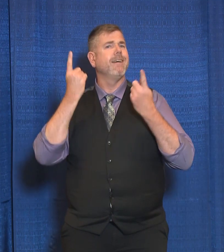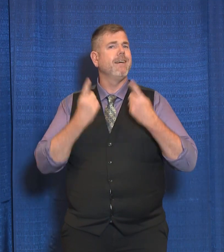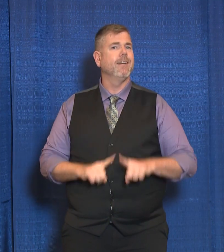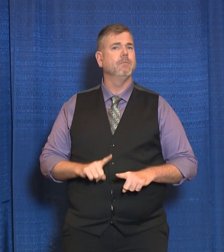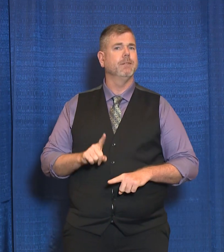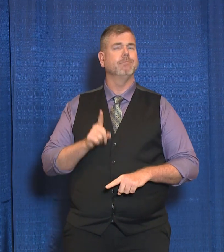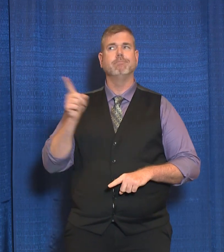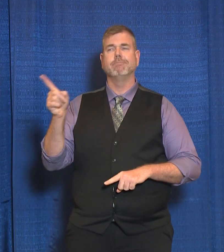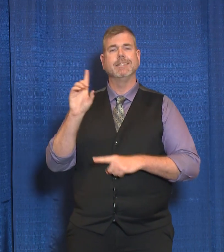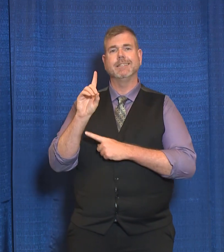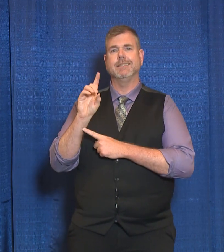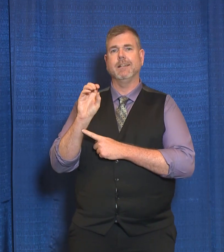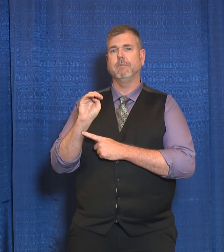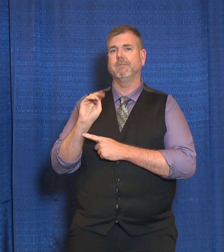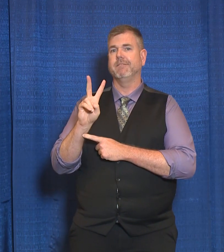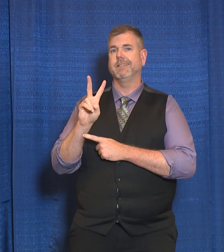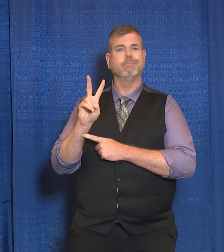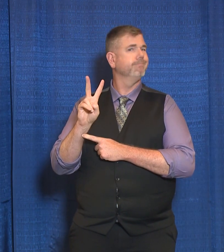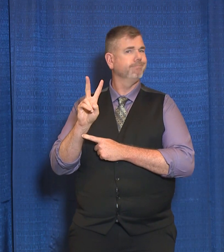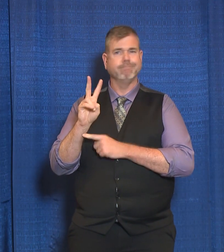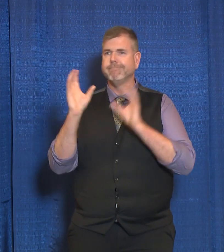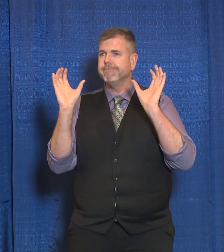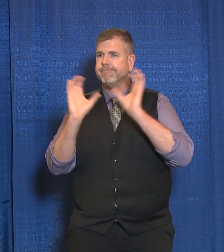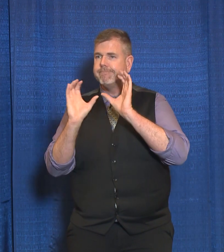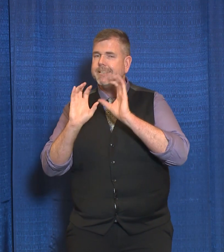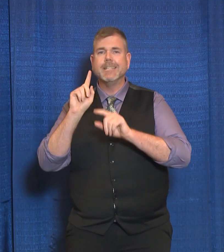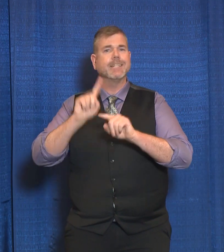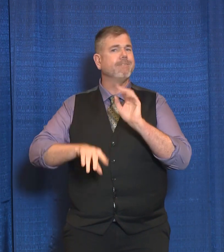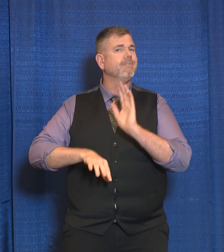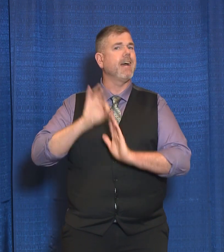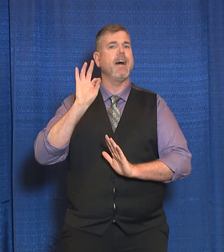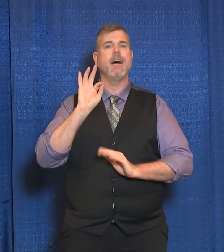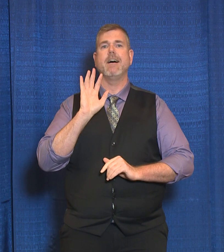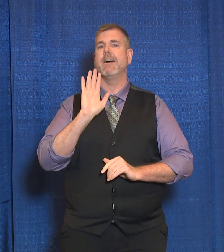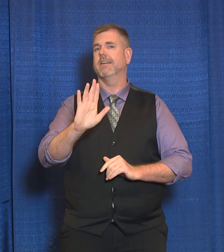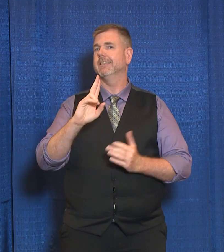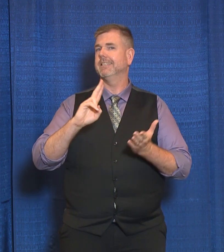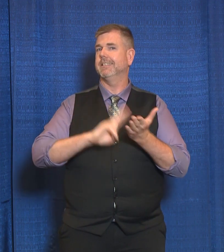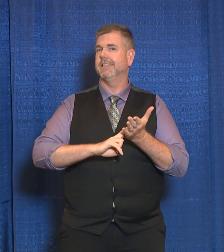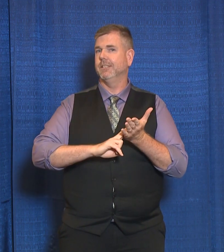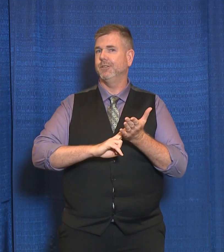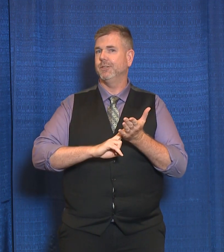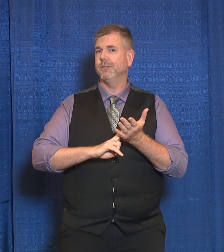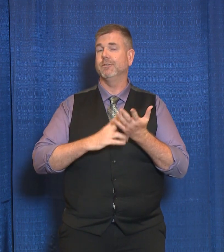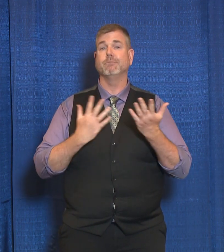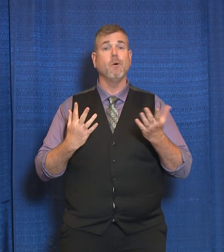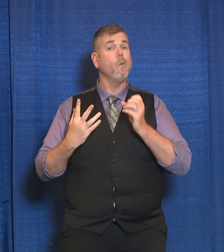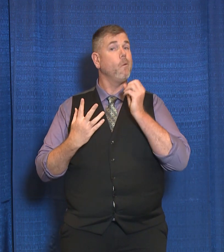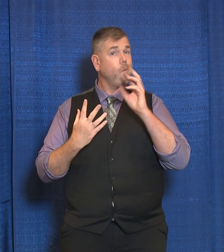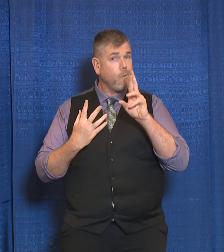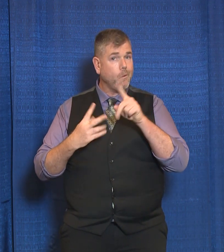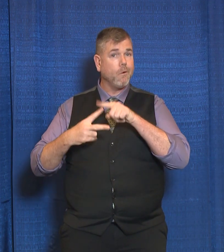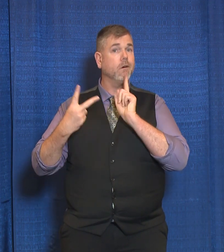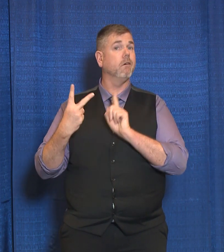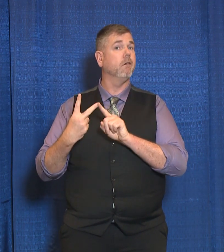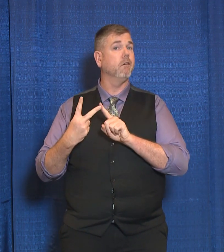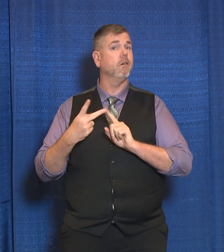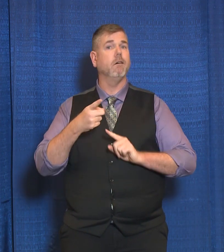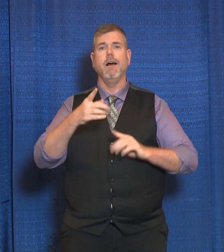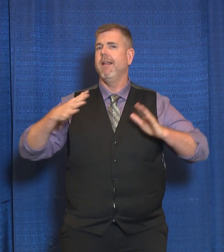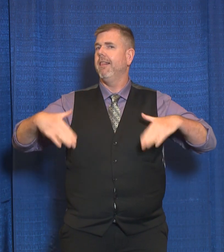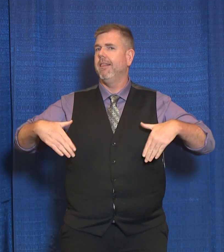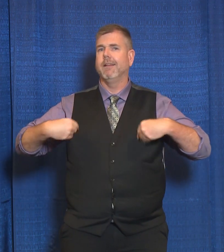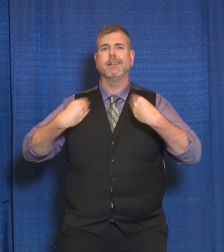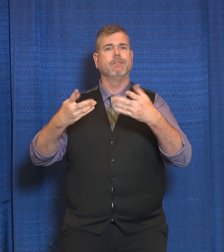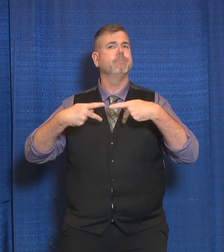If the DMV cannot find your signature, or you did not give consent to use your DMV signature, you have two options to